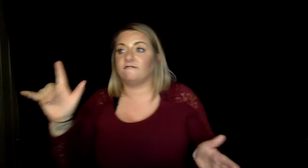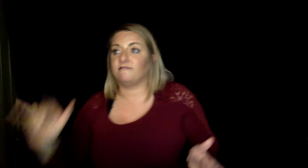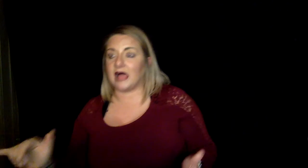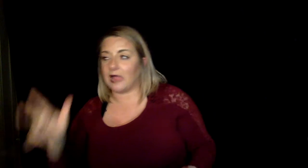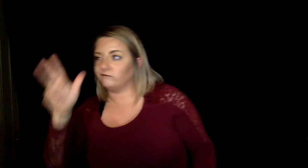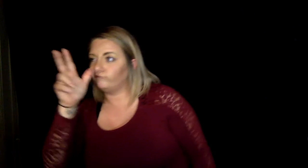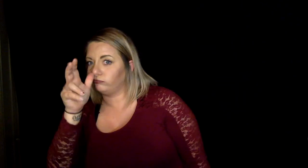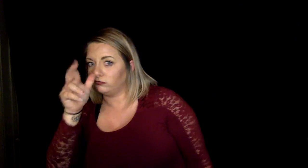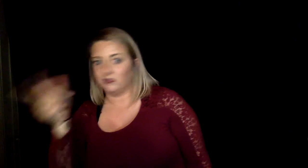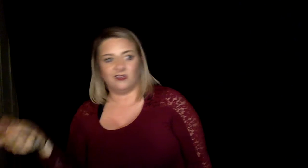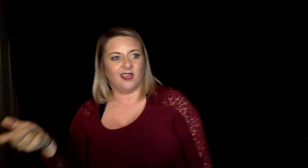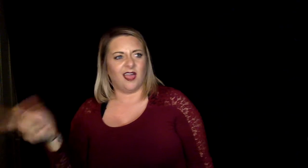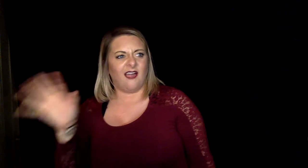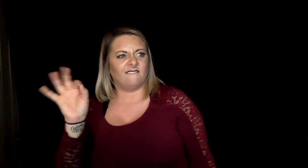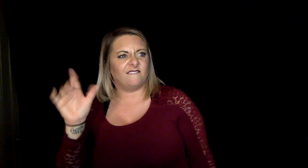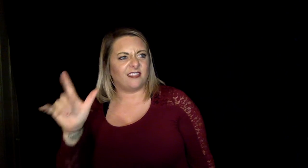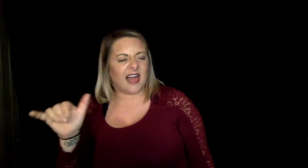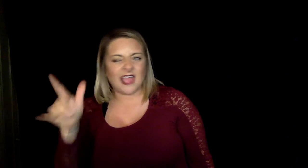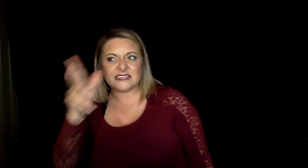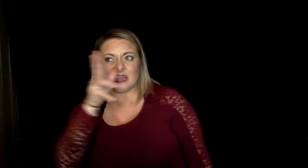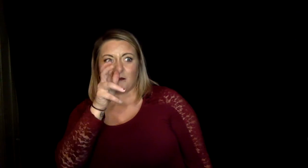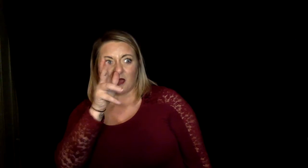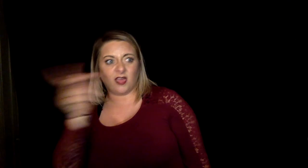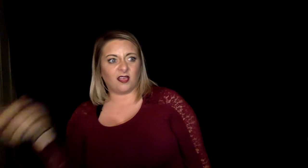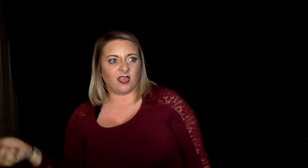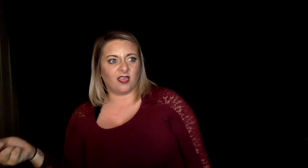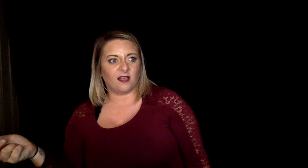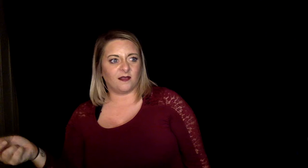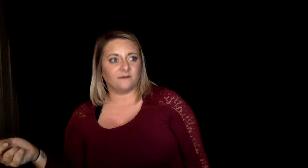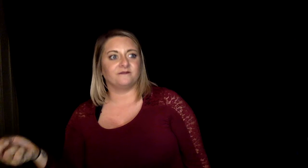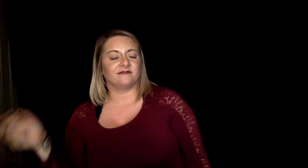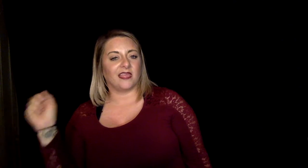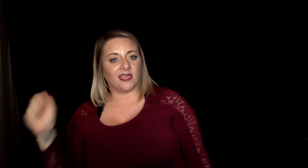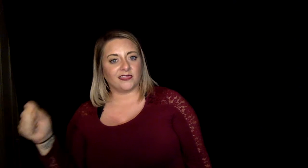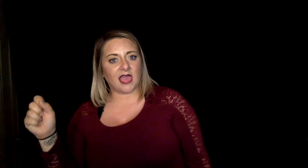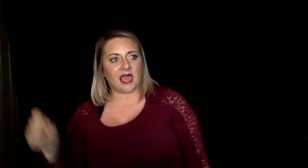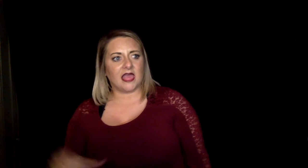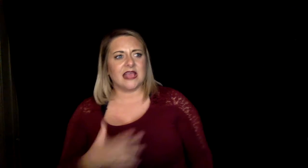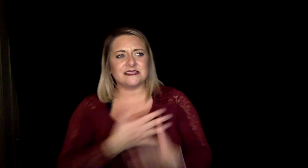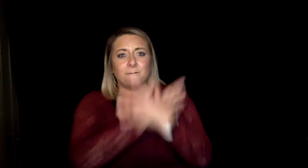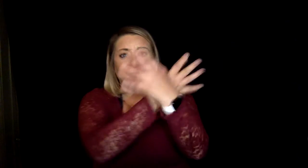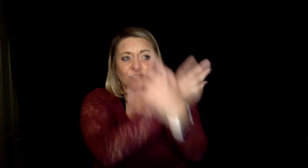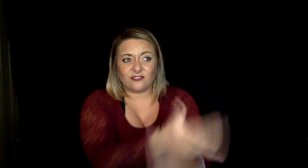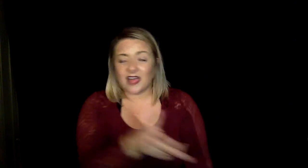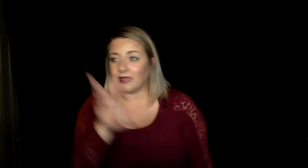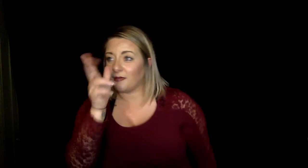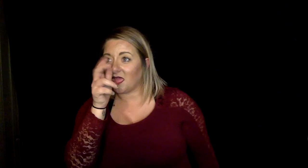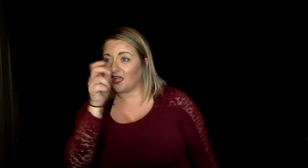fly. Fly, is that a bug? Yeah. Is a butterfly a bug?